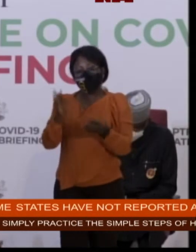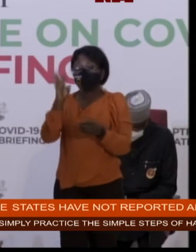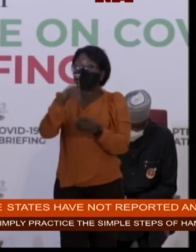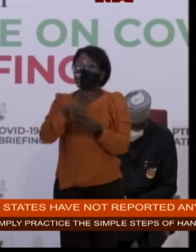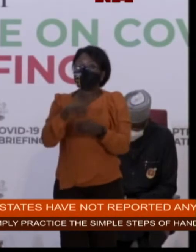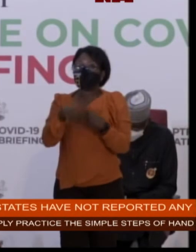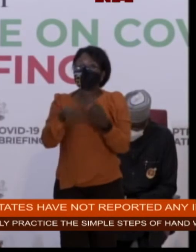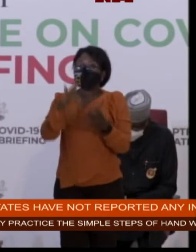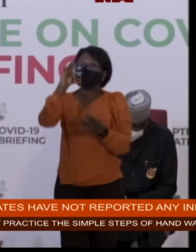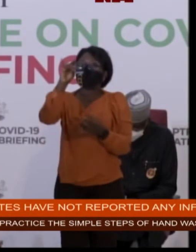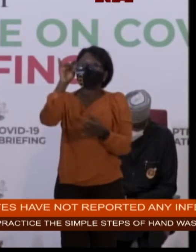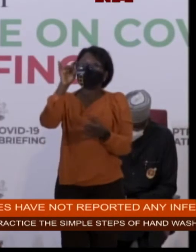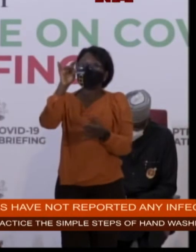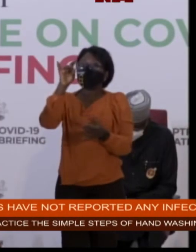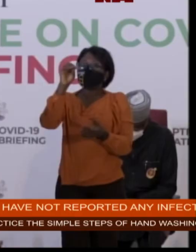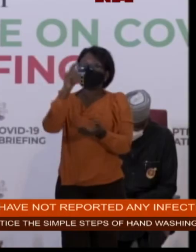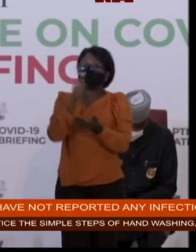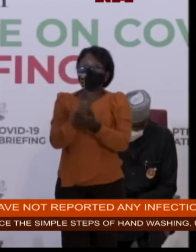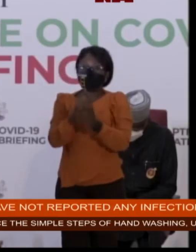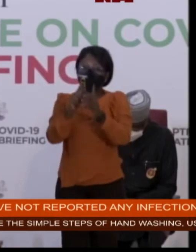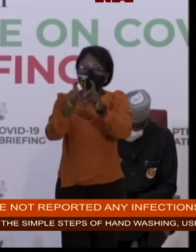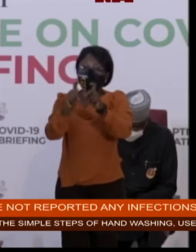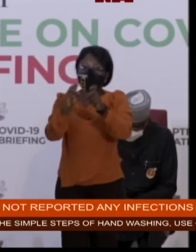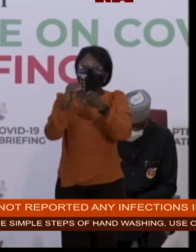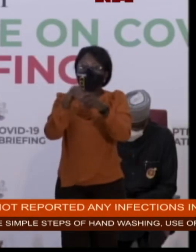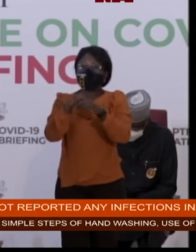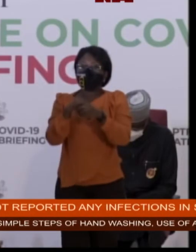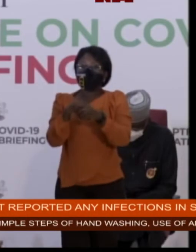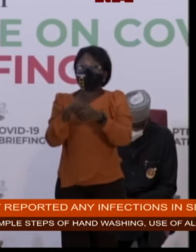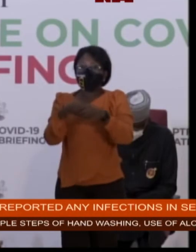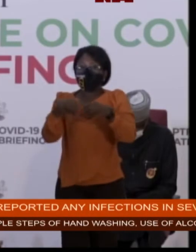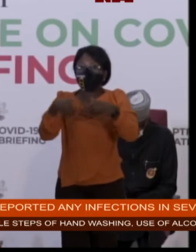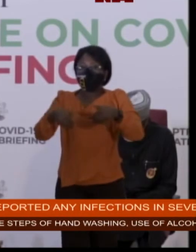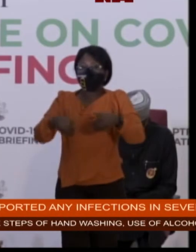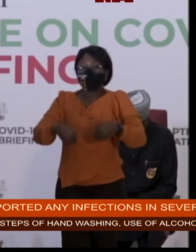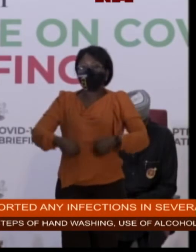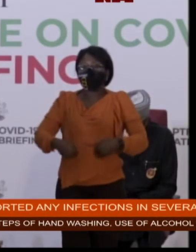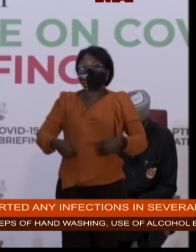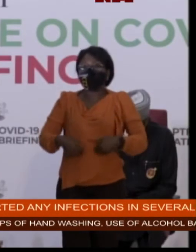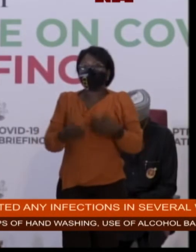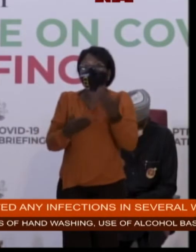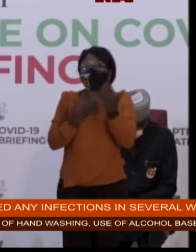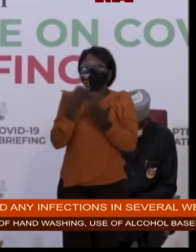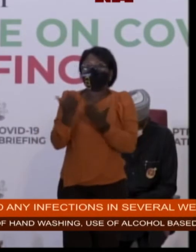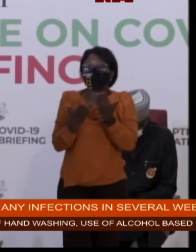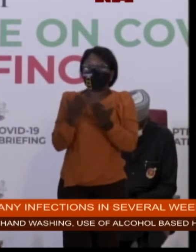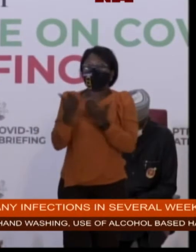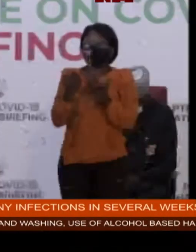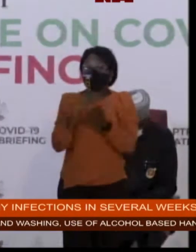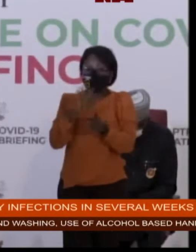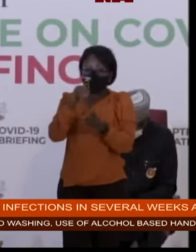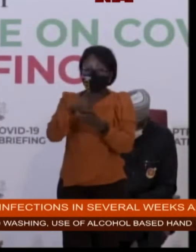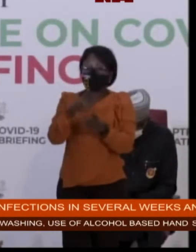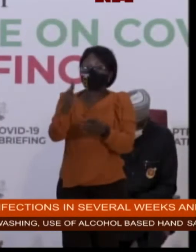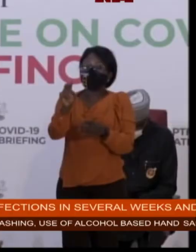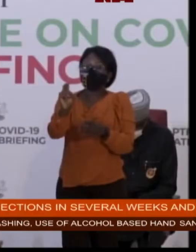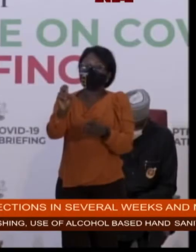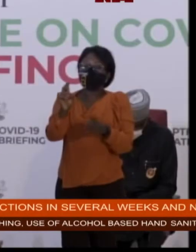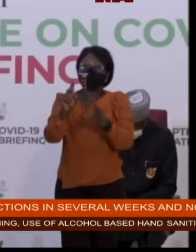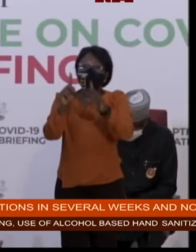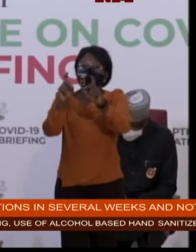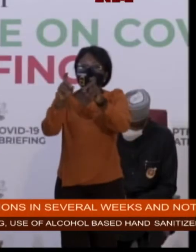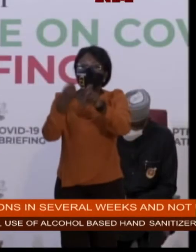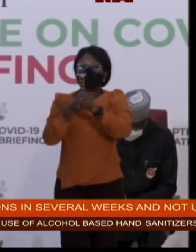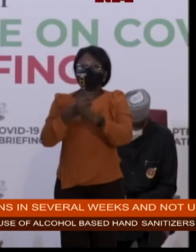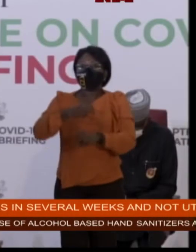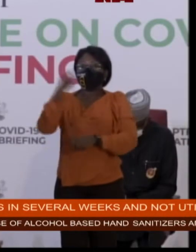about 80,000 tested within National Youth Service camps. It doesn't include about 200 tested